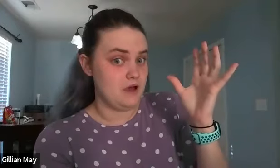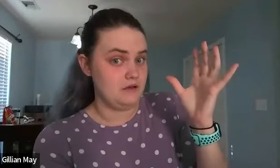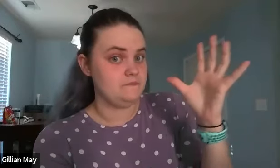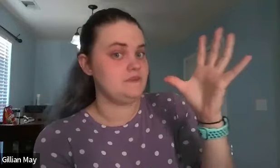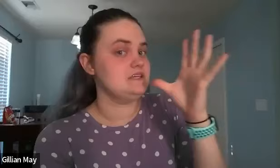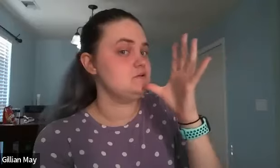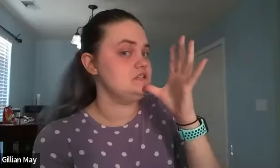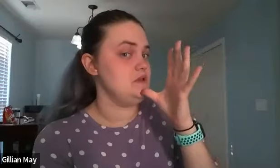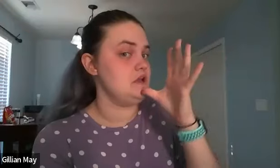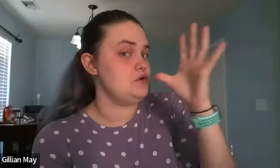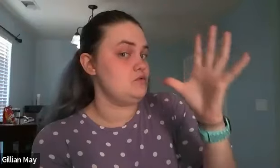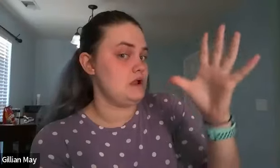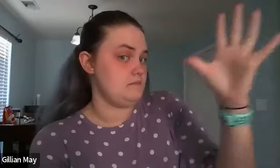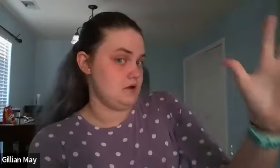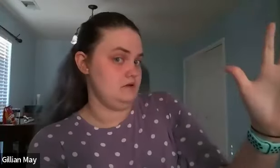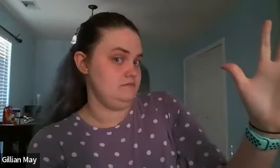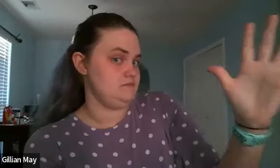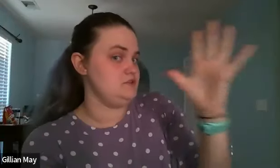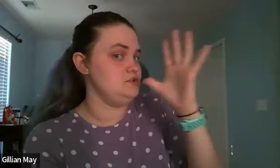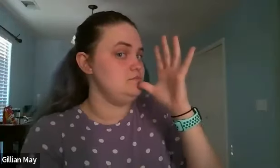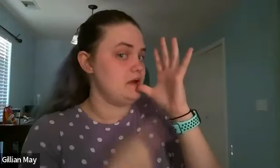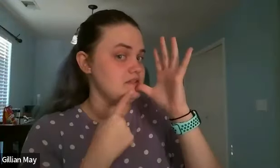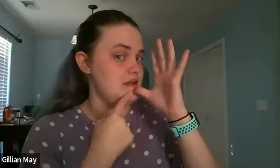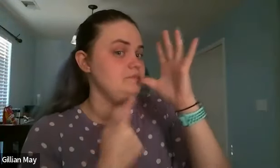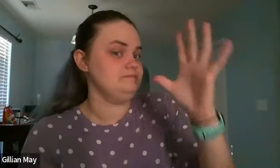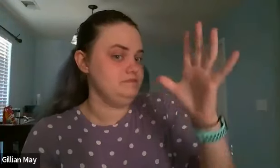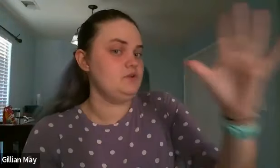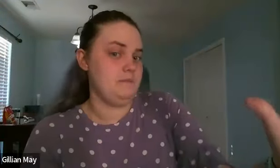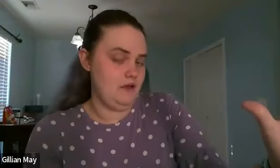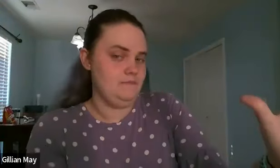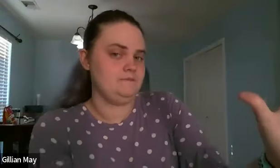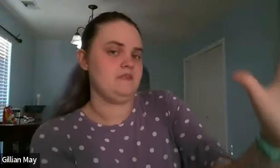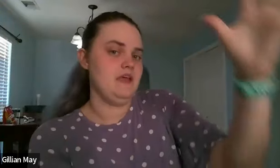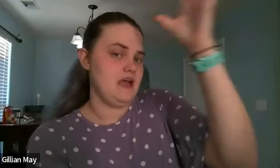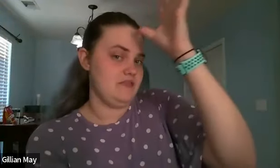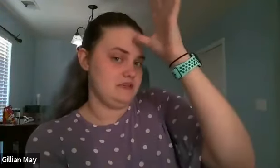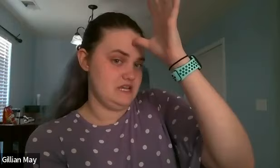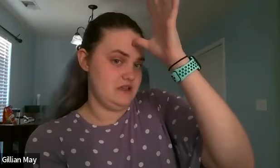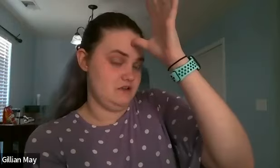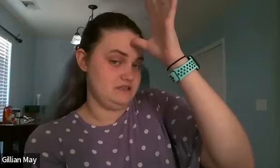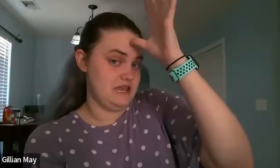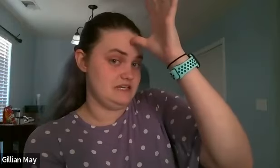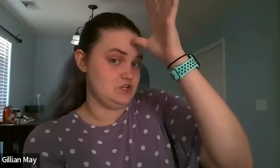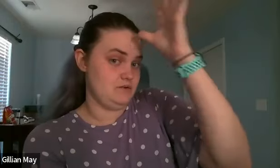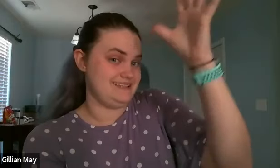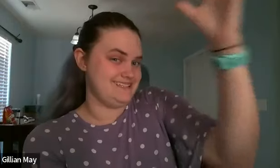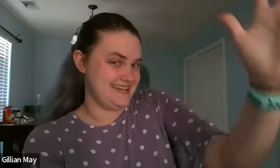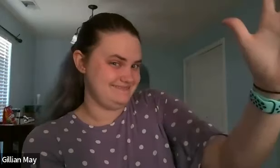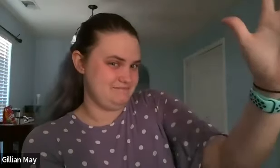Grandma is going to be grandma. So you bounce it out, grandma. And then granddad is granddad,